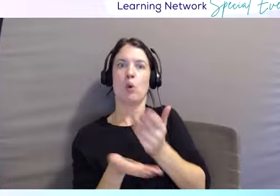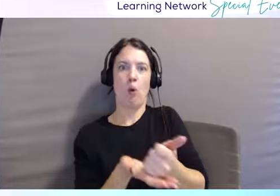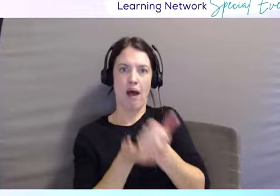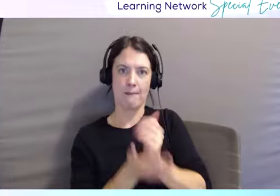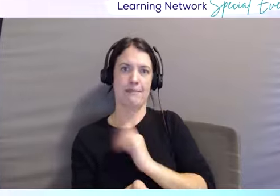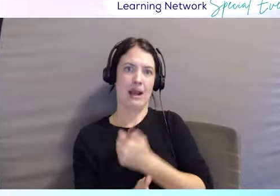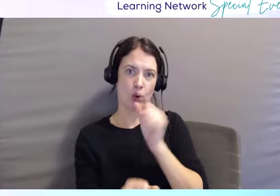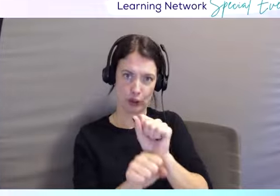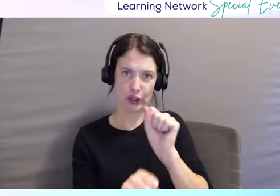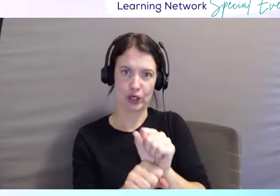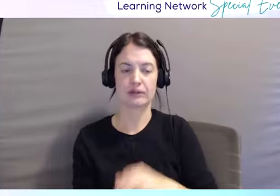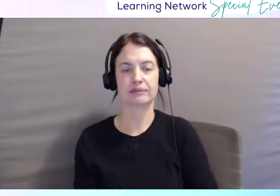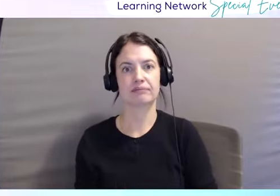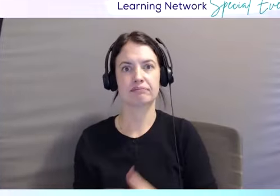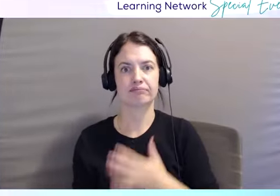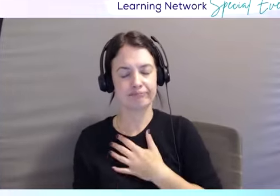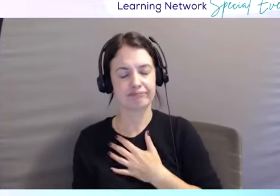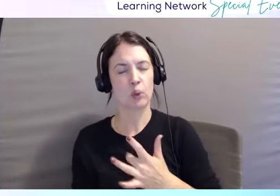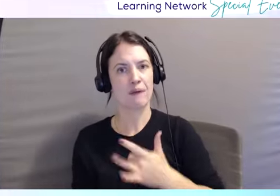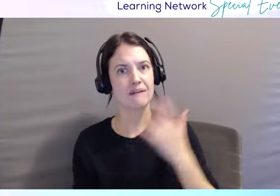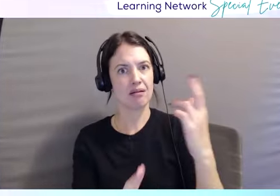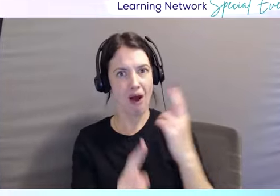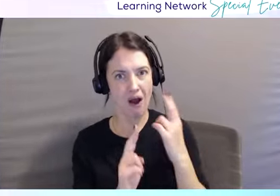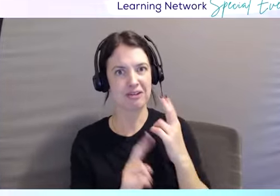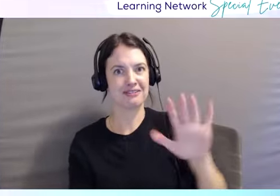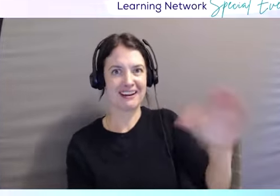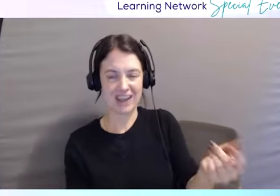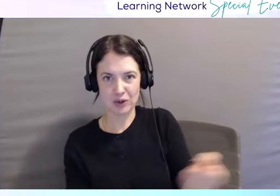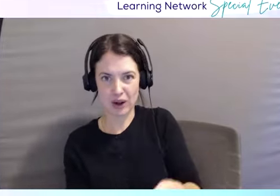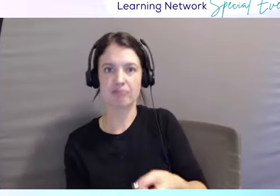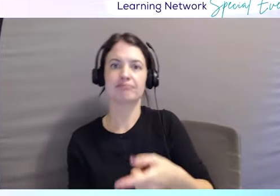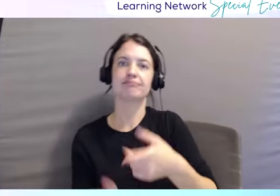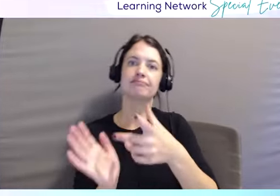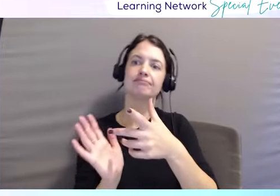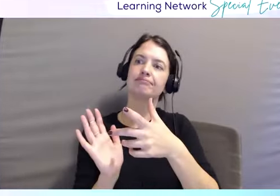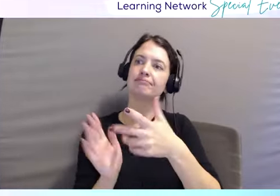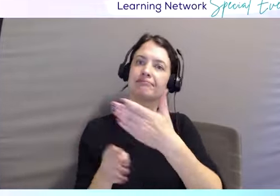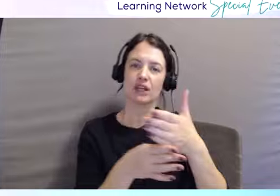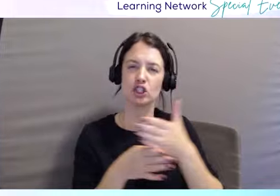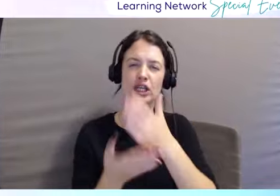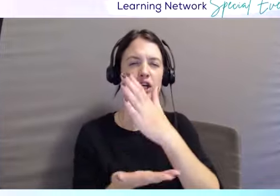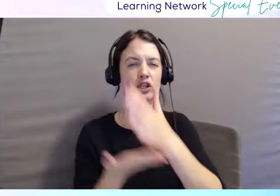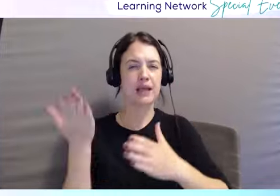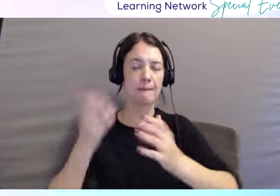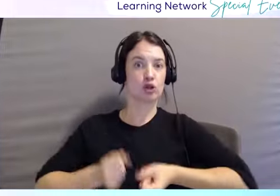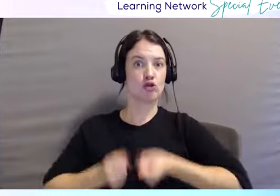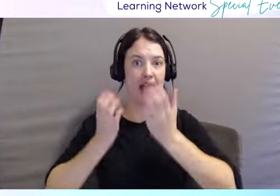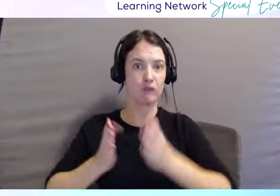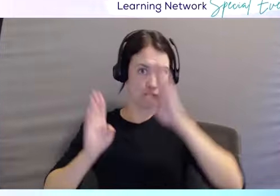privileged to have you share some survivor-centered strategies, practice, and action across